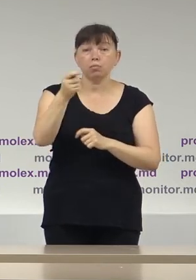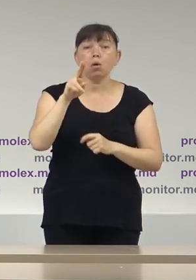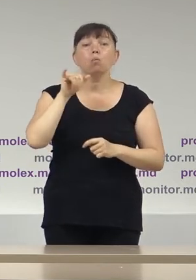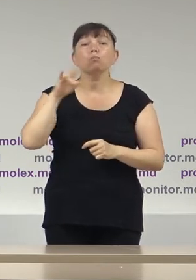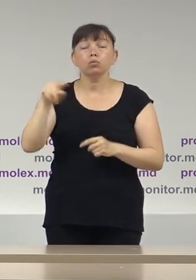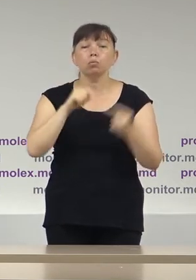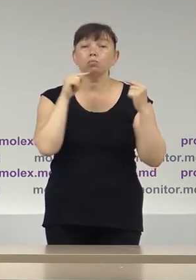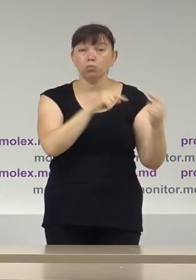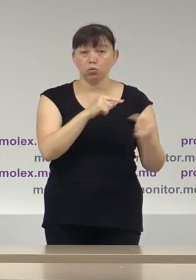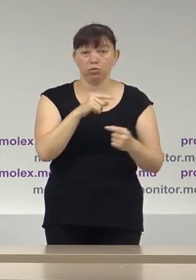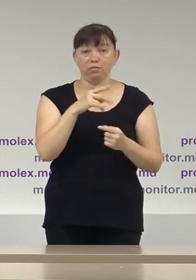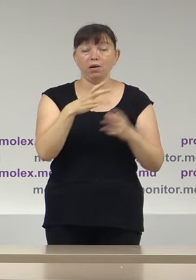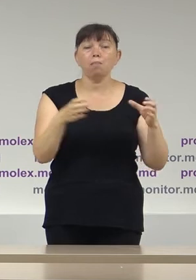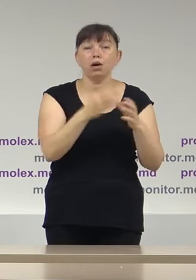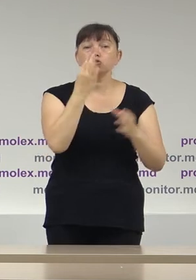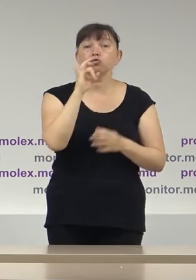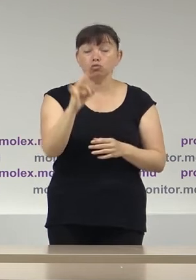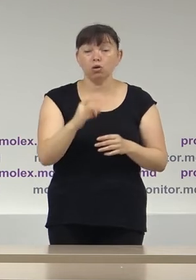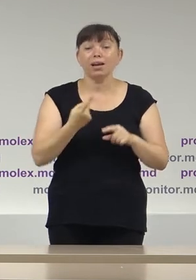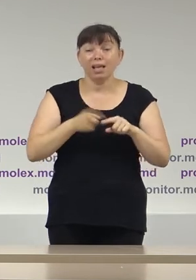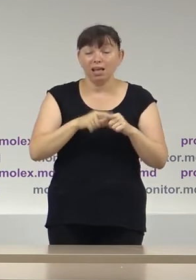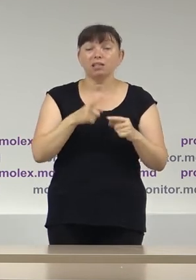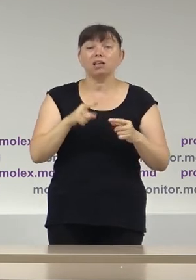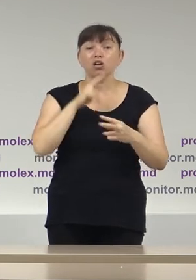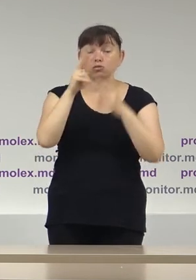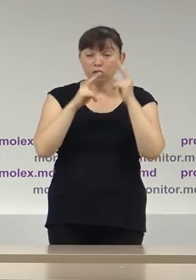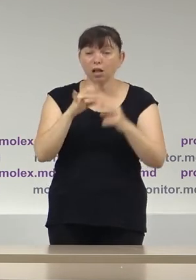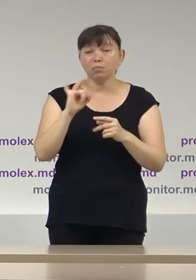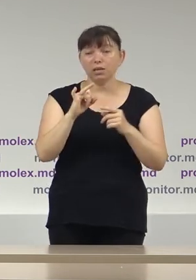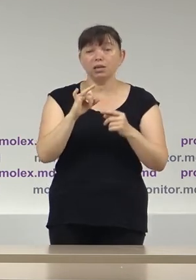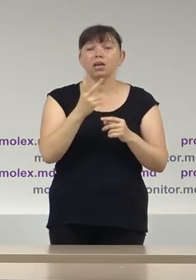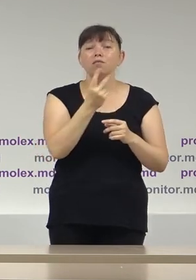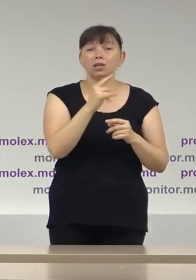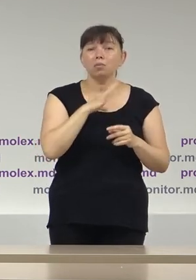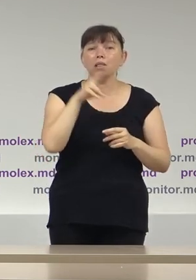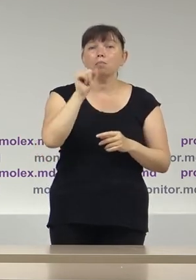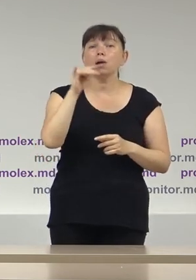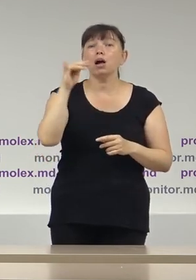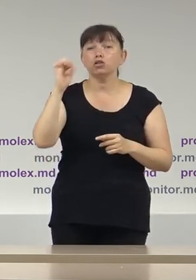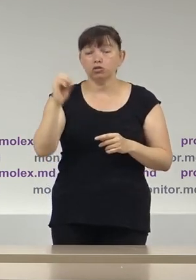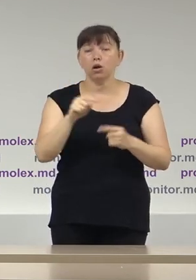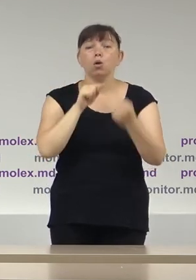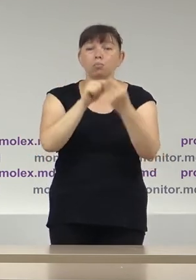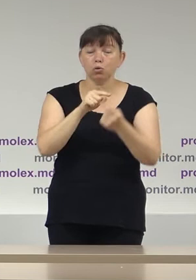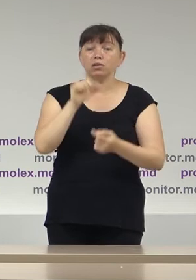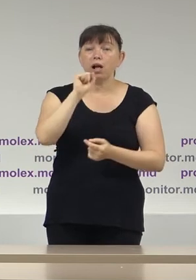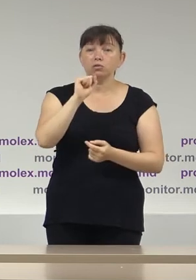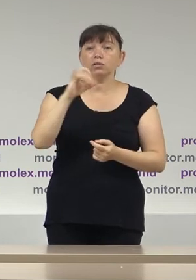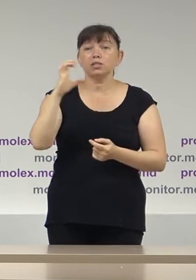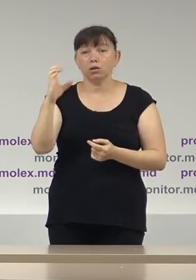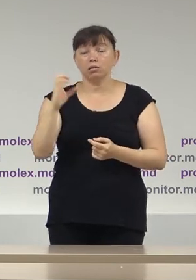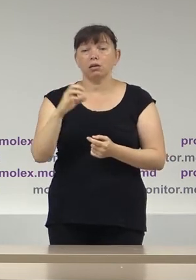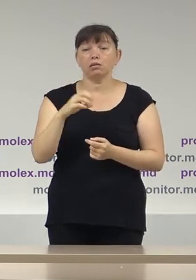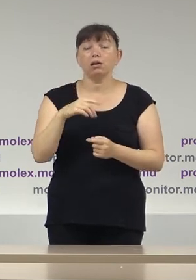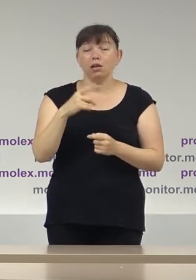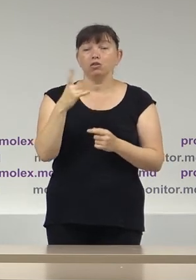CSC received a complaint filed by the National Unity Party against Shor political party. In case of this complaint,